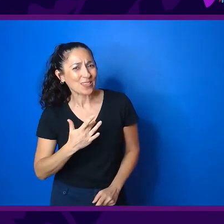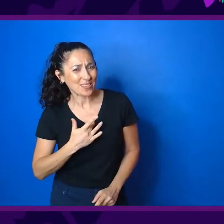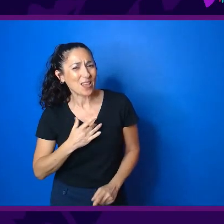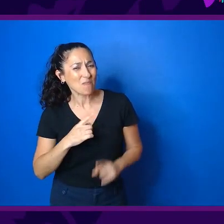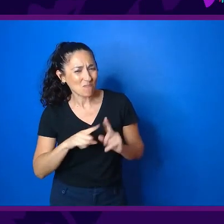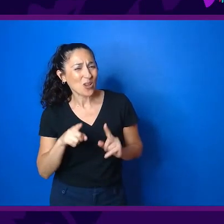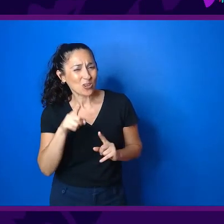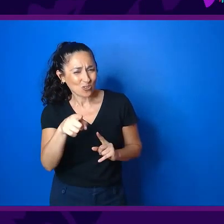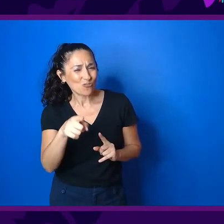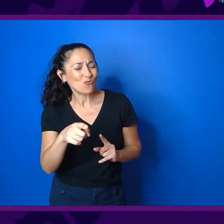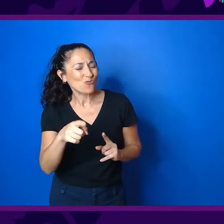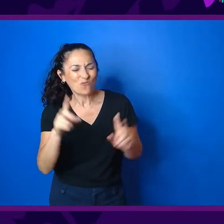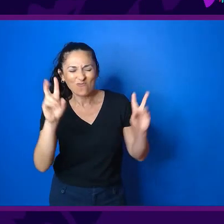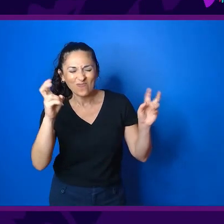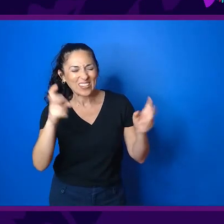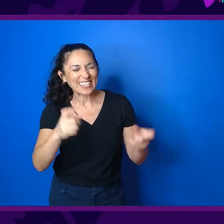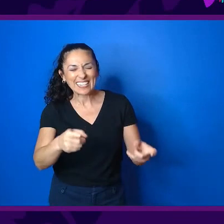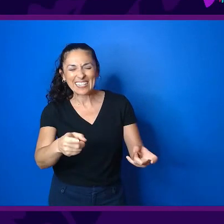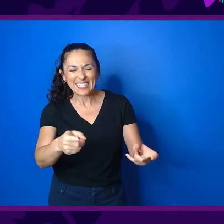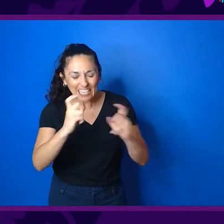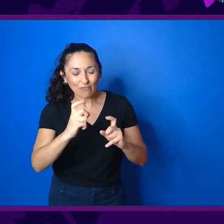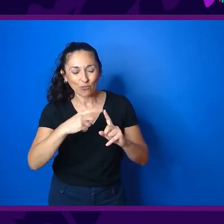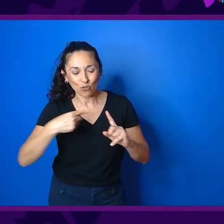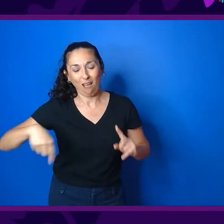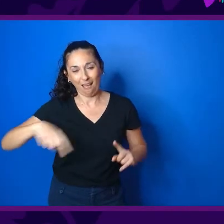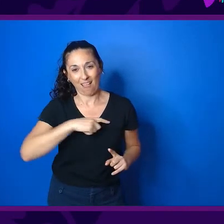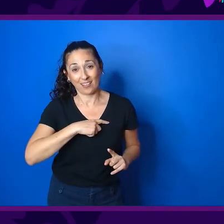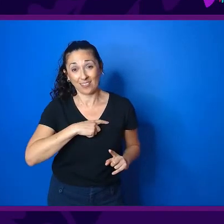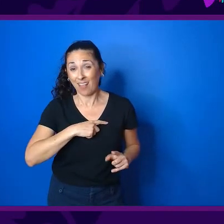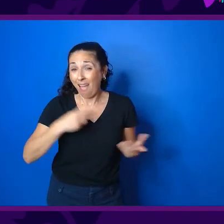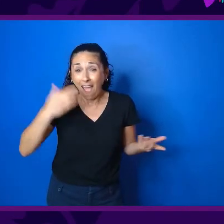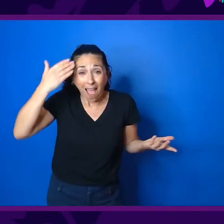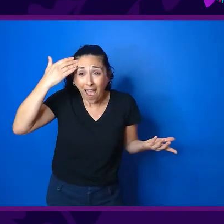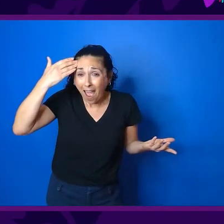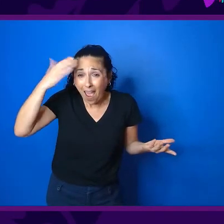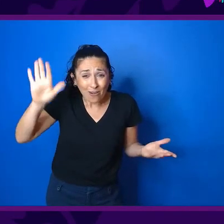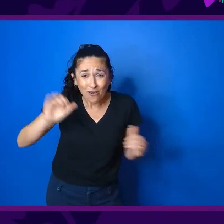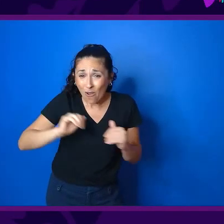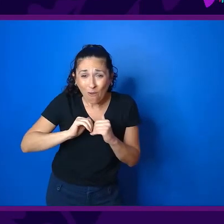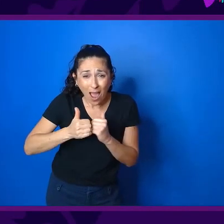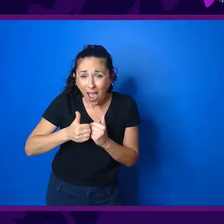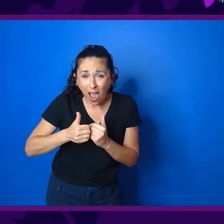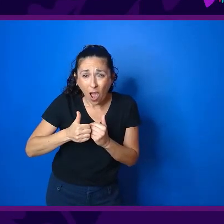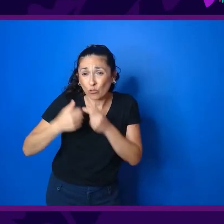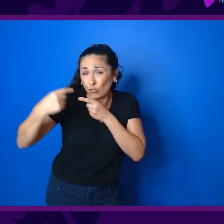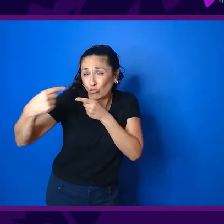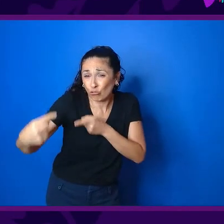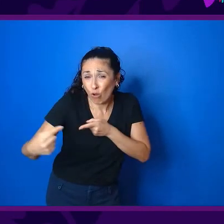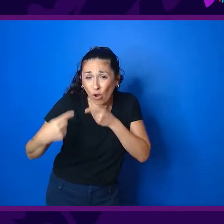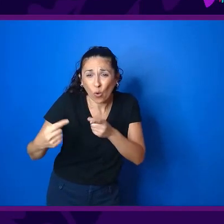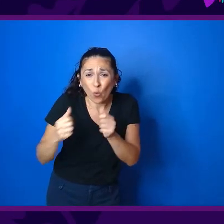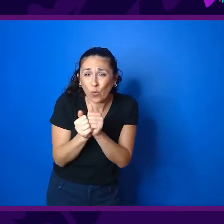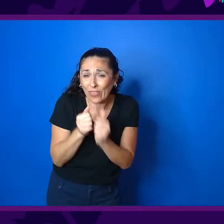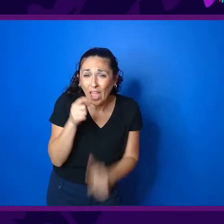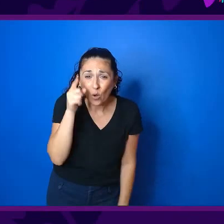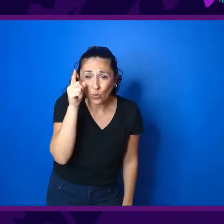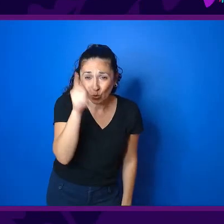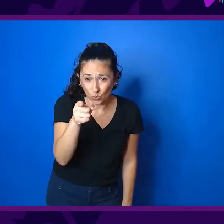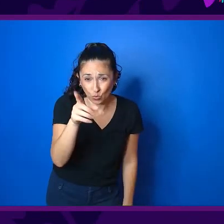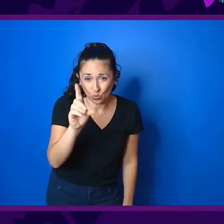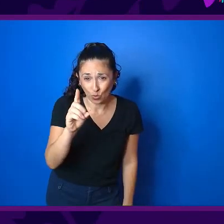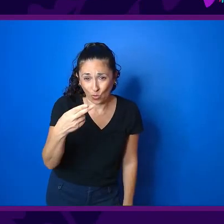to us, because I wouldn't even know how to struggle if it wasn't for you, Dolores. You